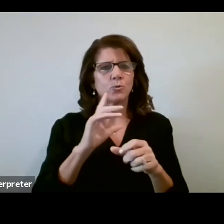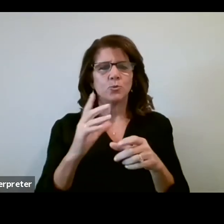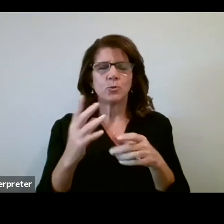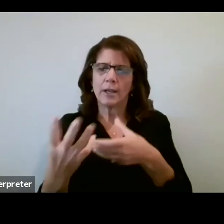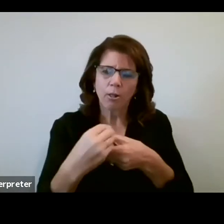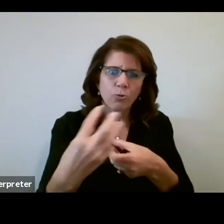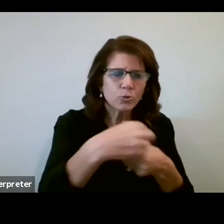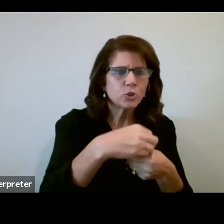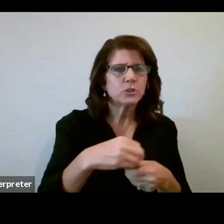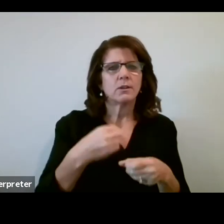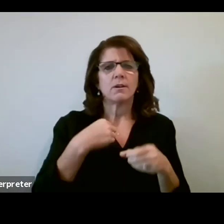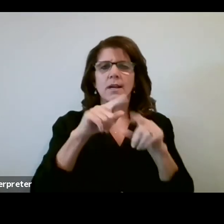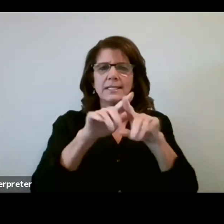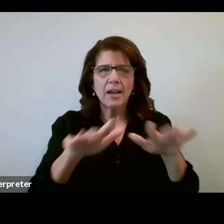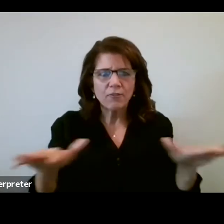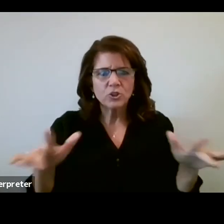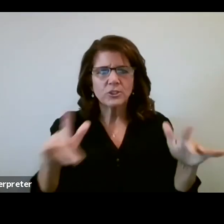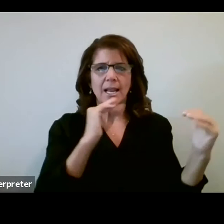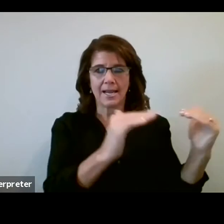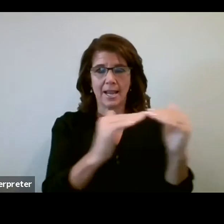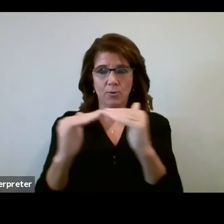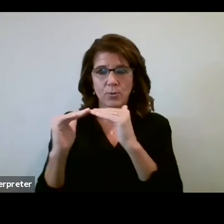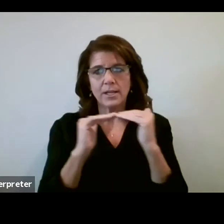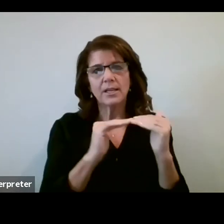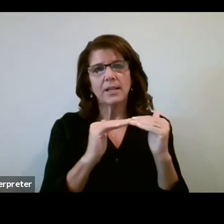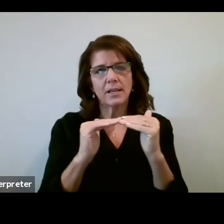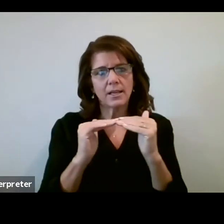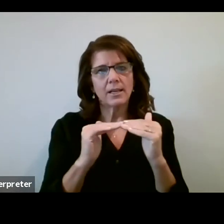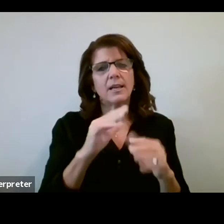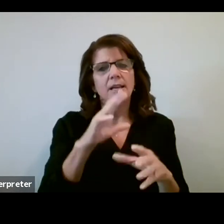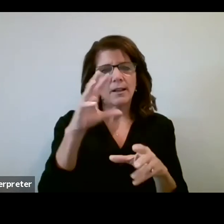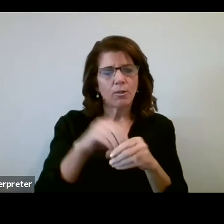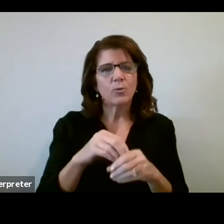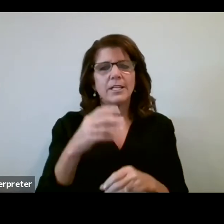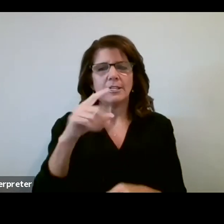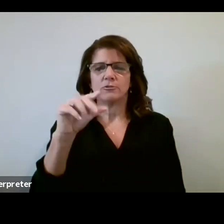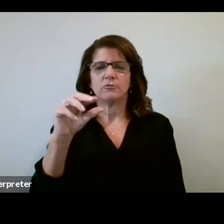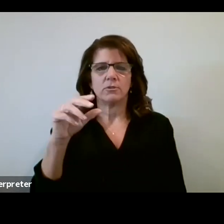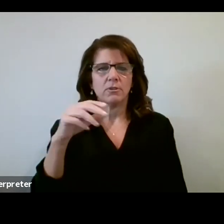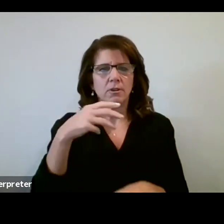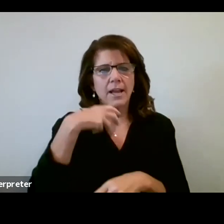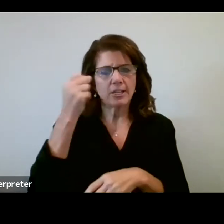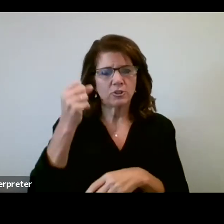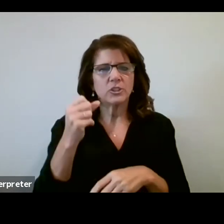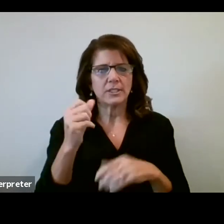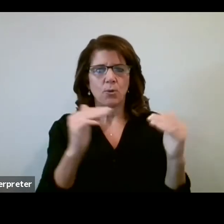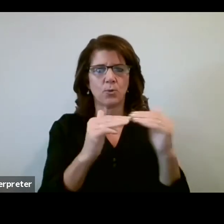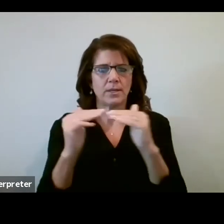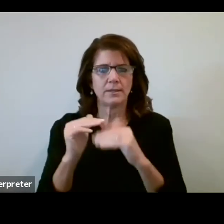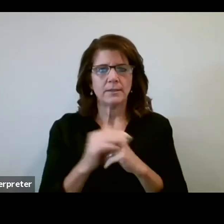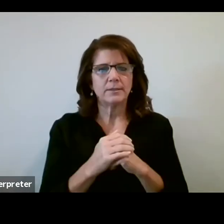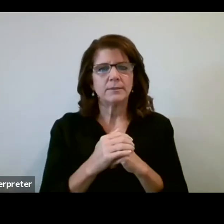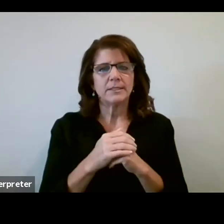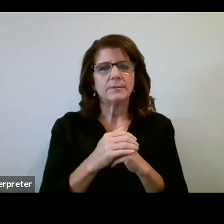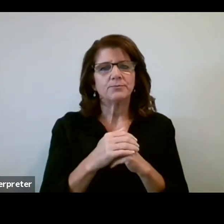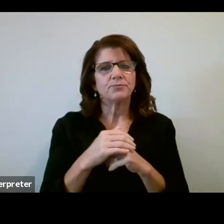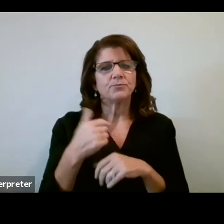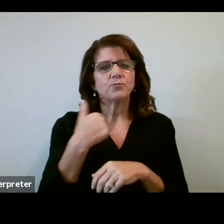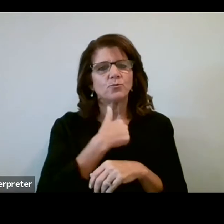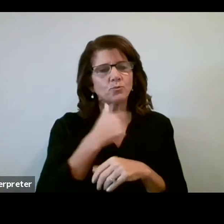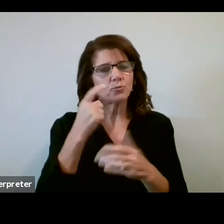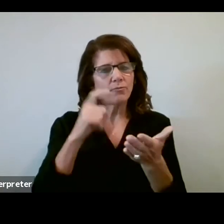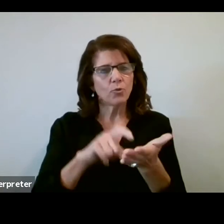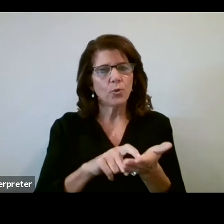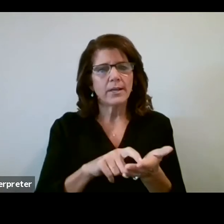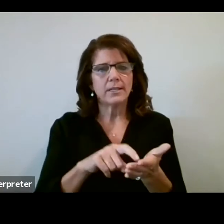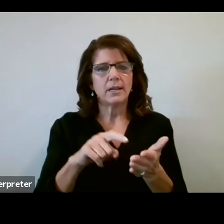inclusion, diversity, and equity, including digital equity. And we have sort of